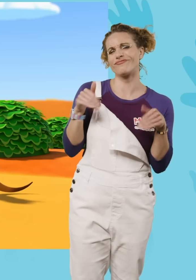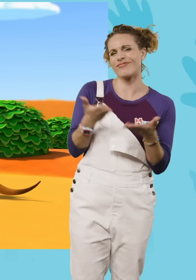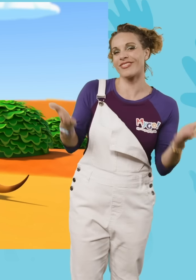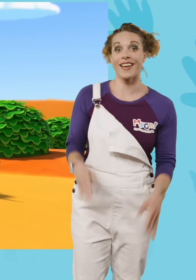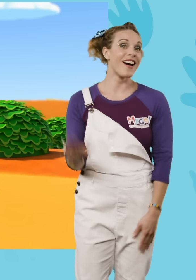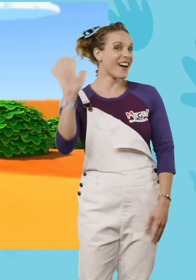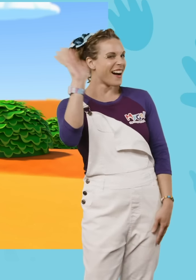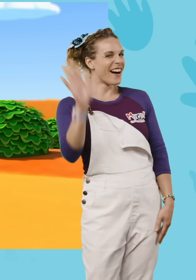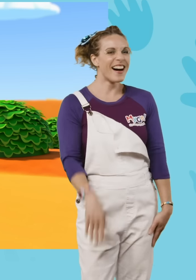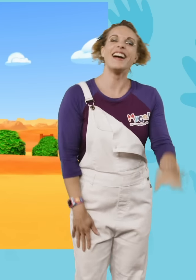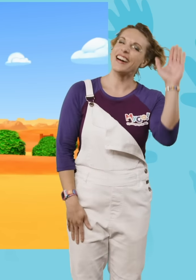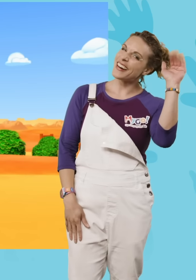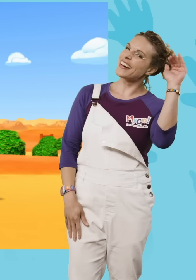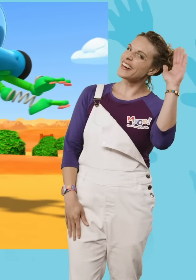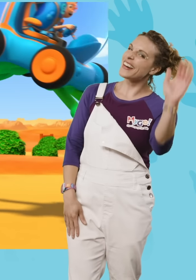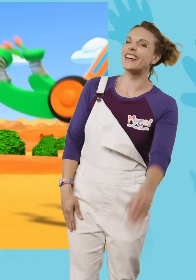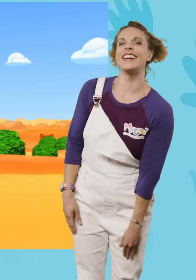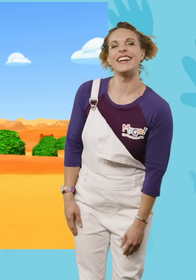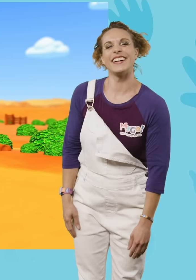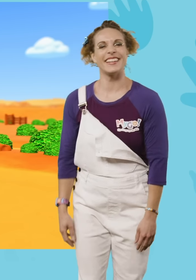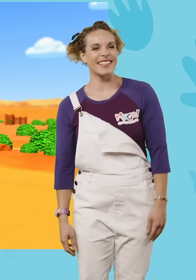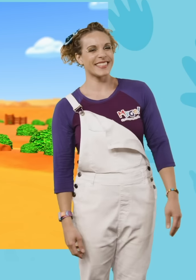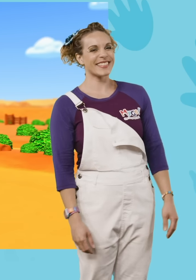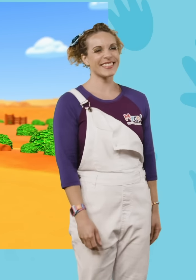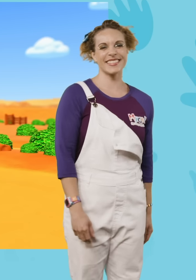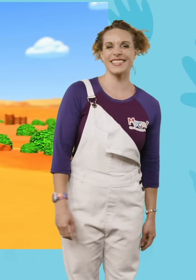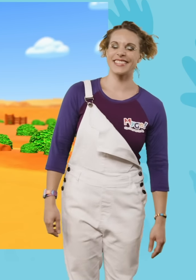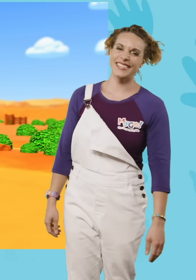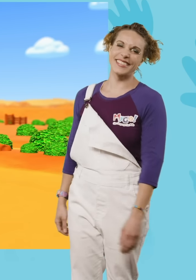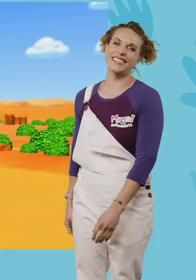thing. Bye! Bye-bye!